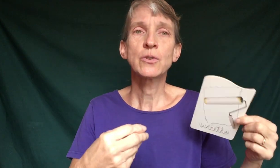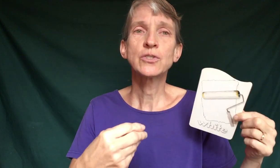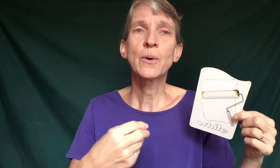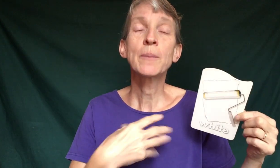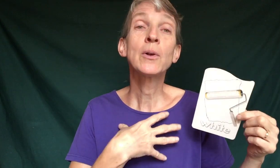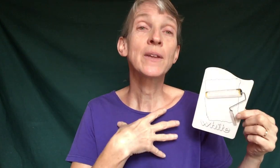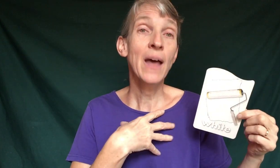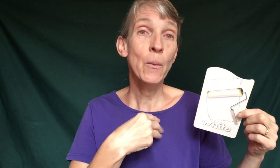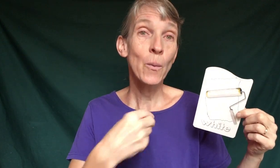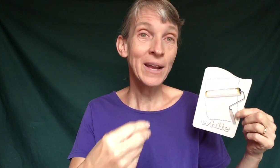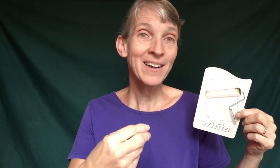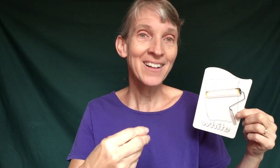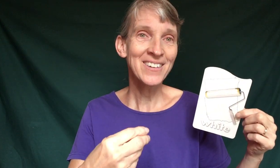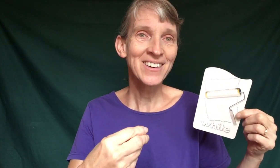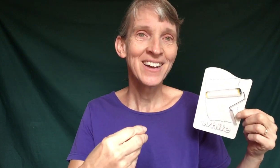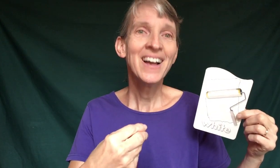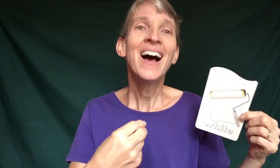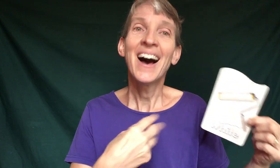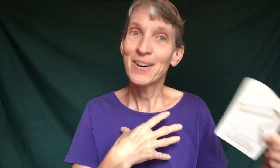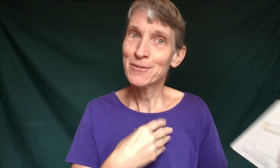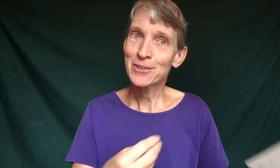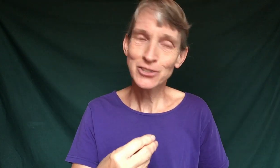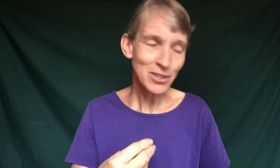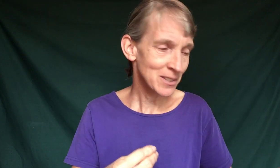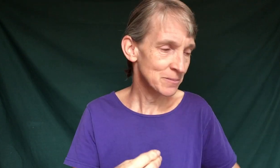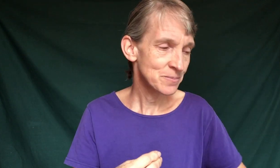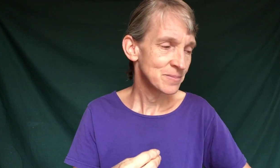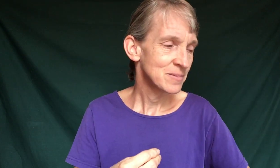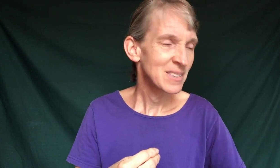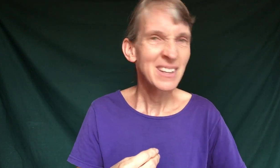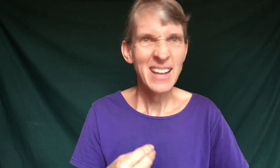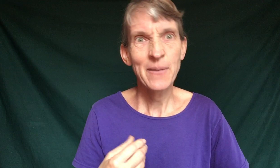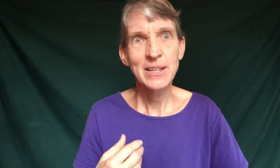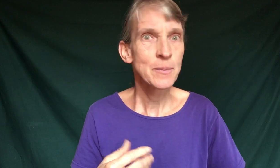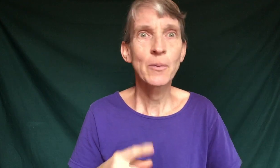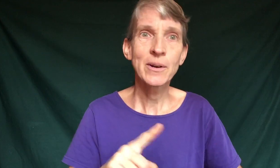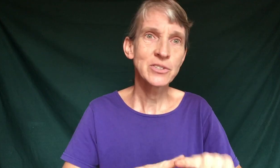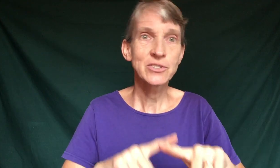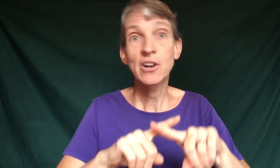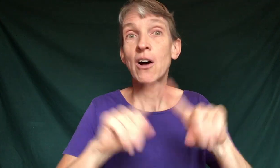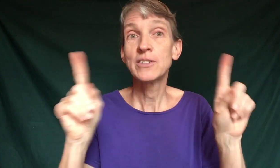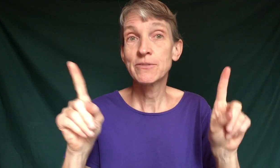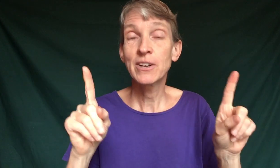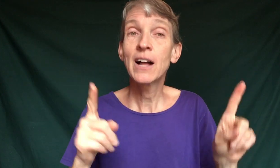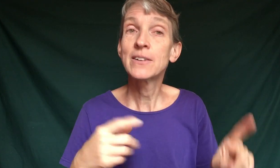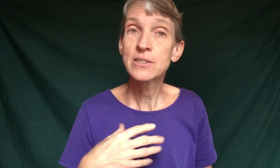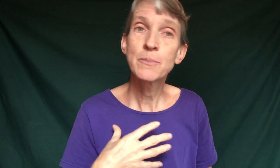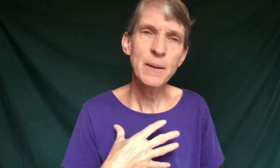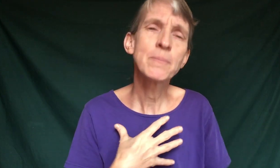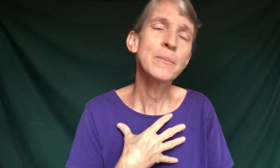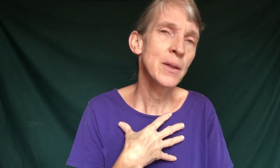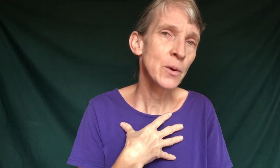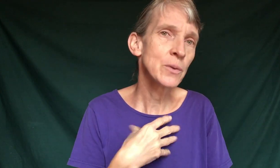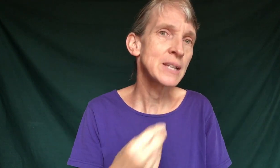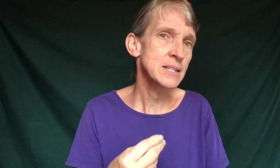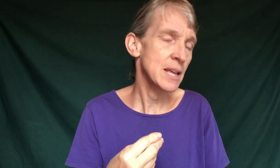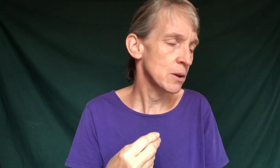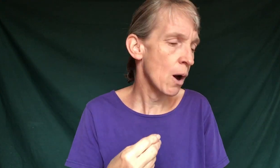of showing, pulling that white color out of their shirt. Nowadays, people wear shirts of all different colors, but in the olden days, they often